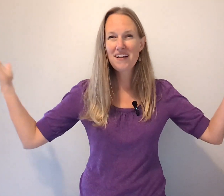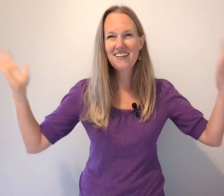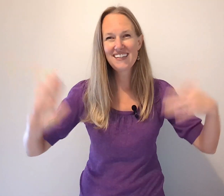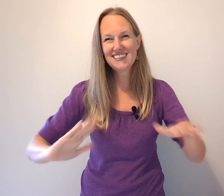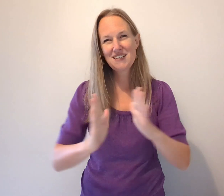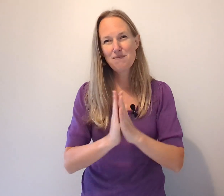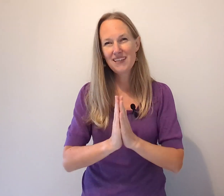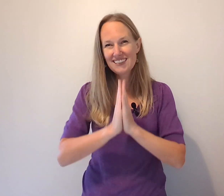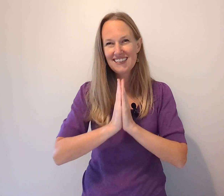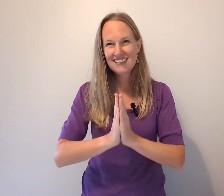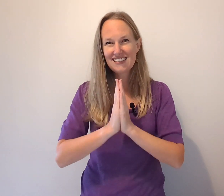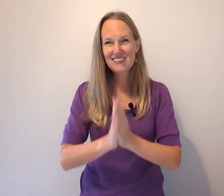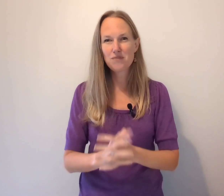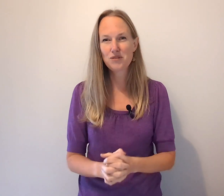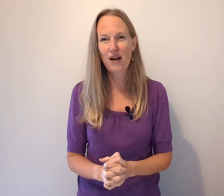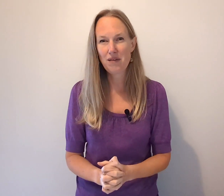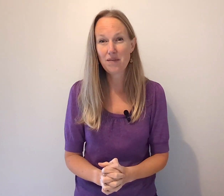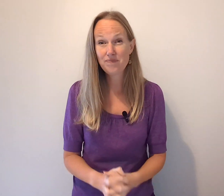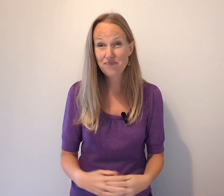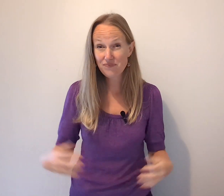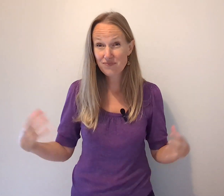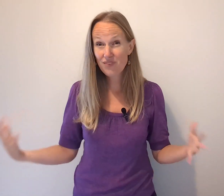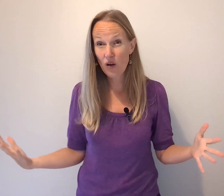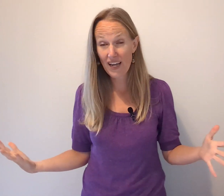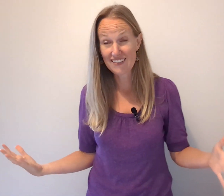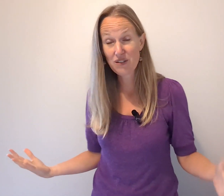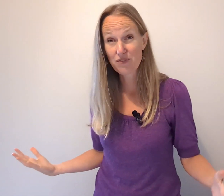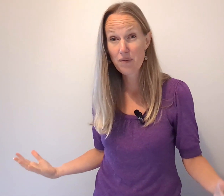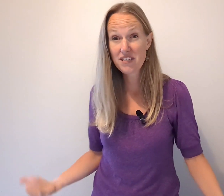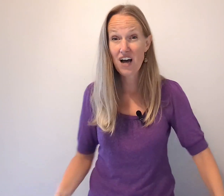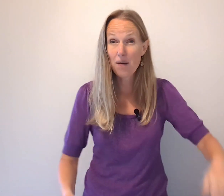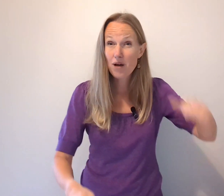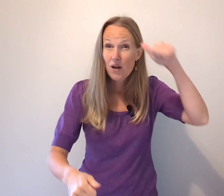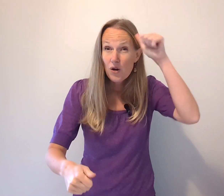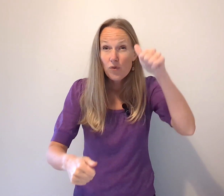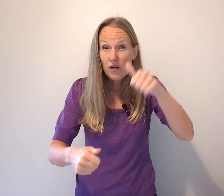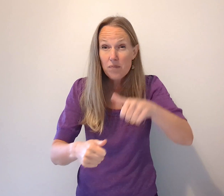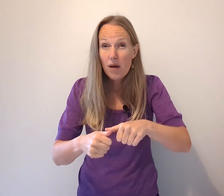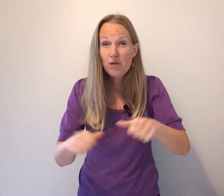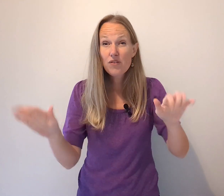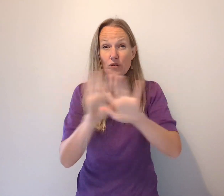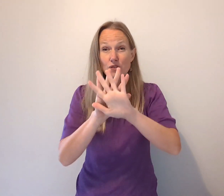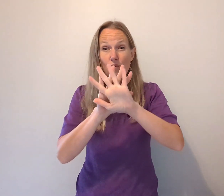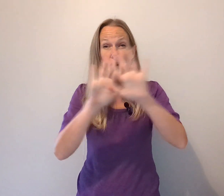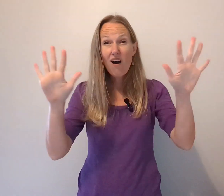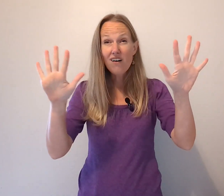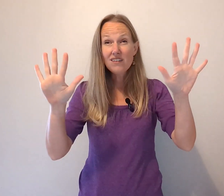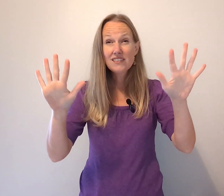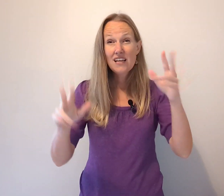not least, please consider subscribing. Okay, so from the top, remember those walls